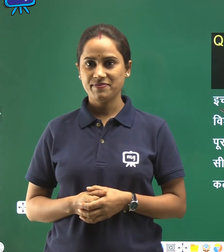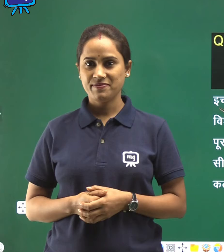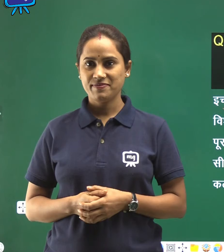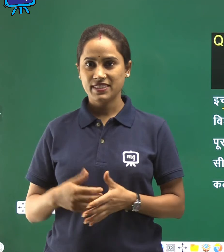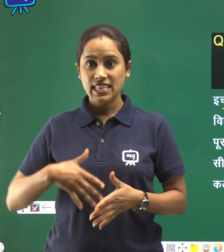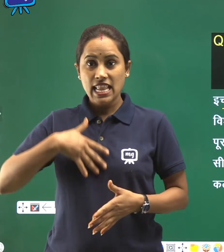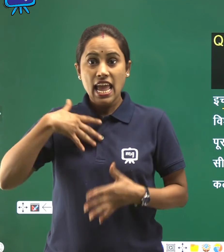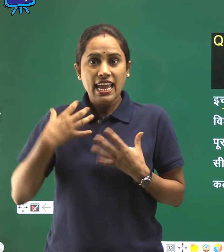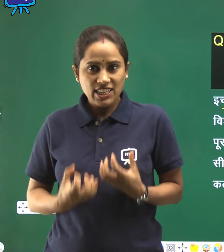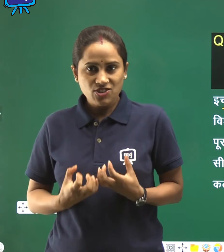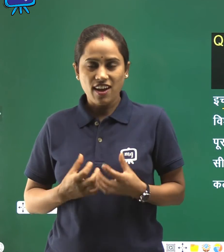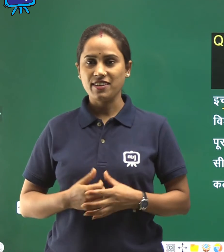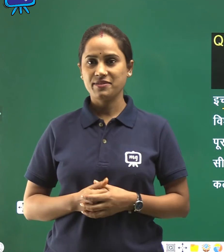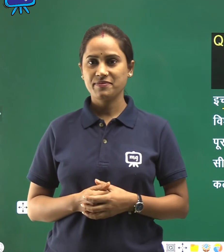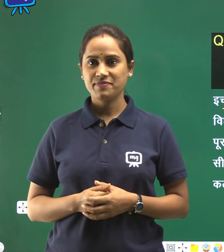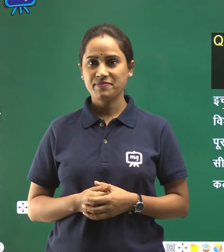Ichha